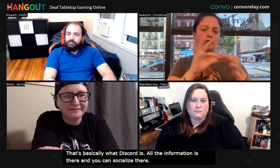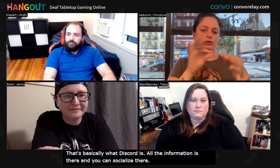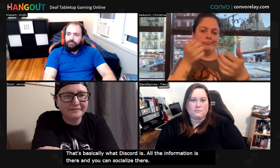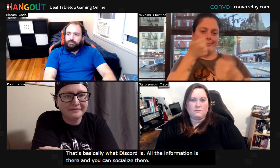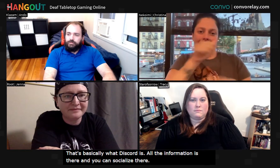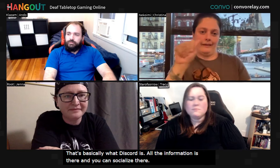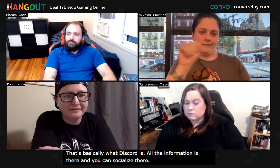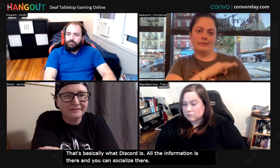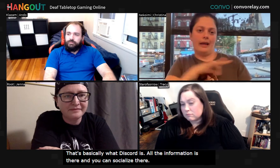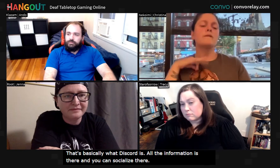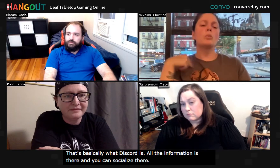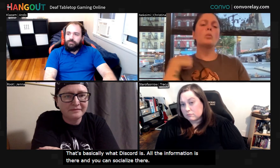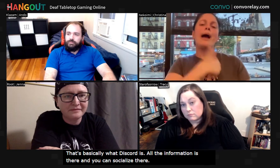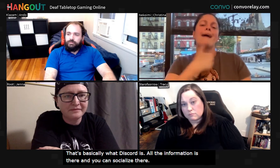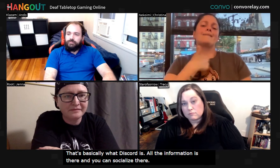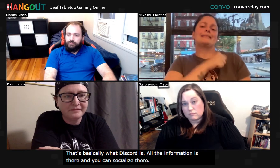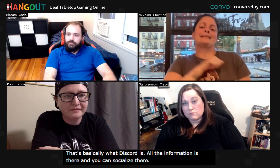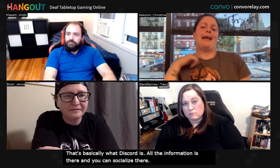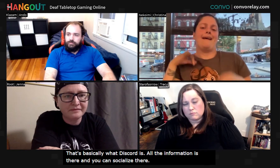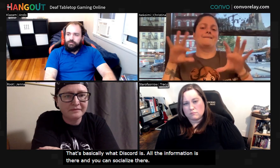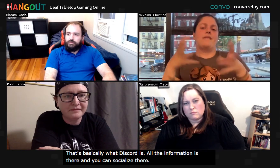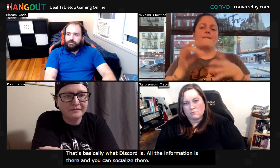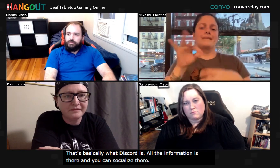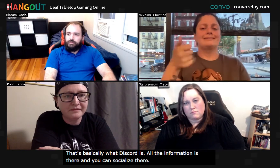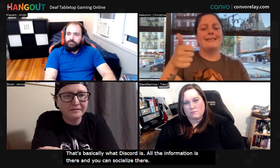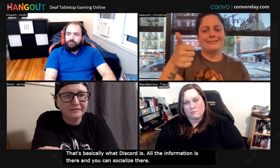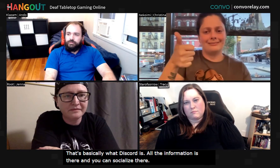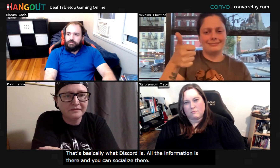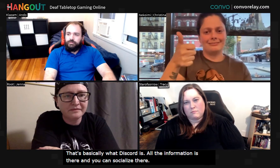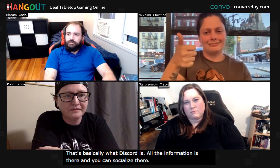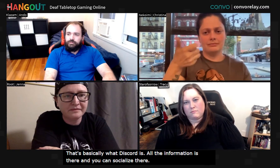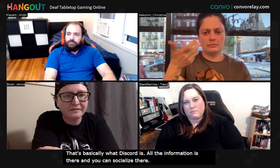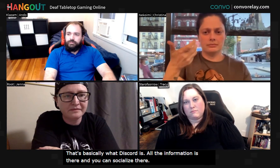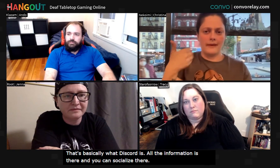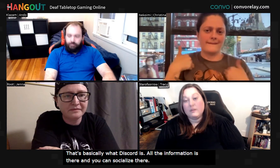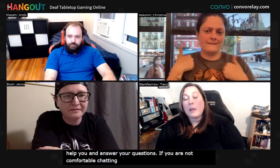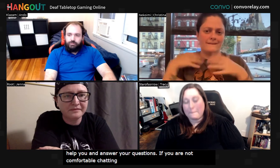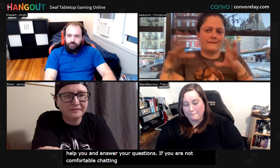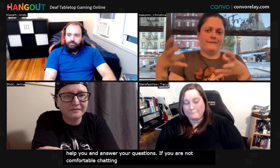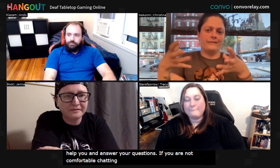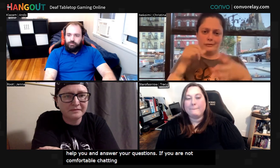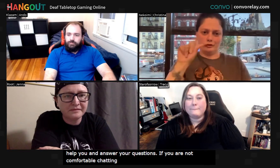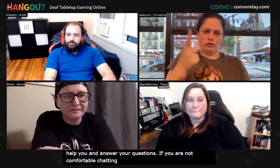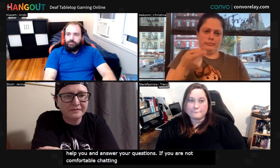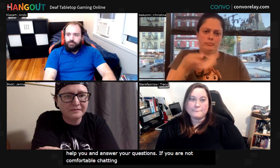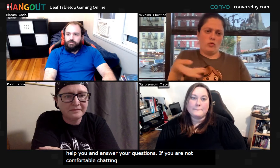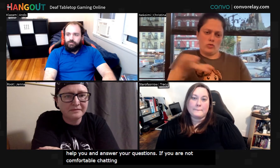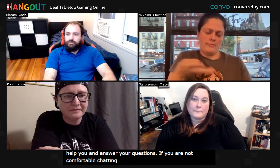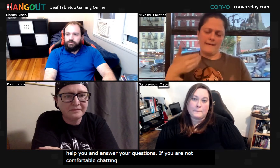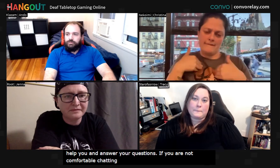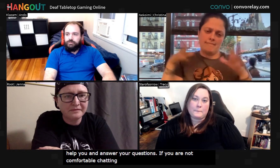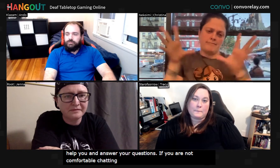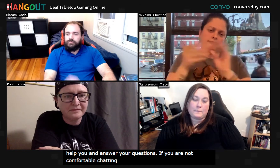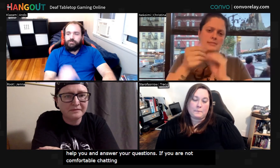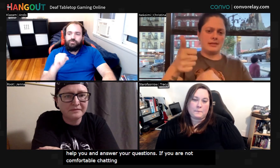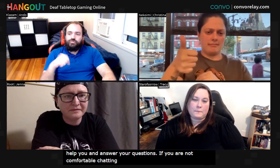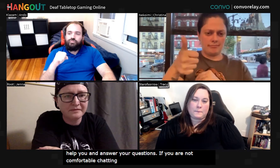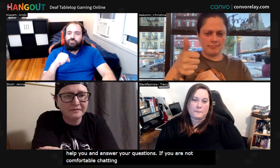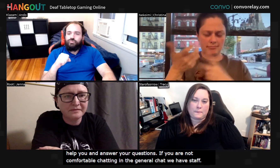comfortable chatting in the general chat, we have staff. There's a staff of 10 who, it's not just the four